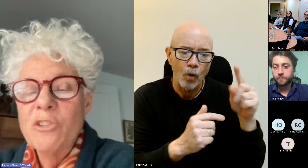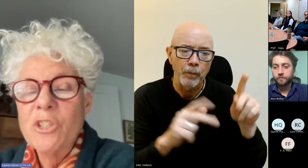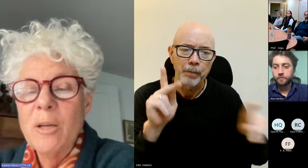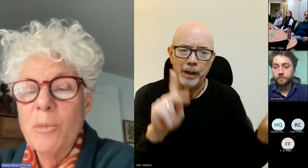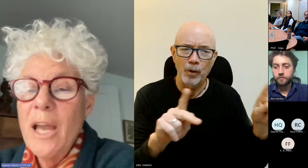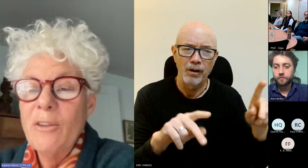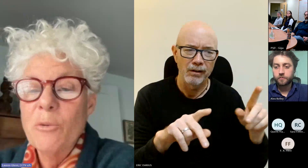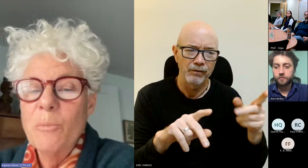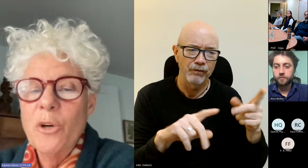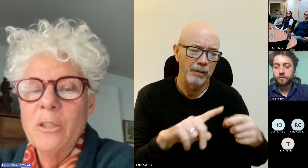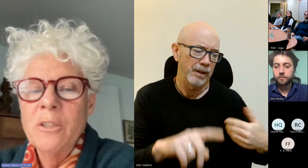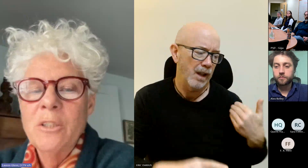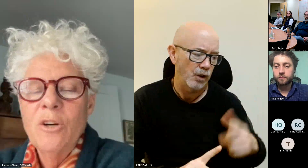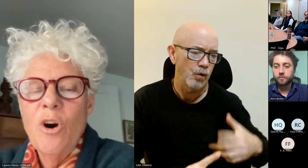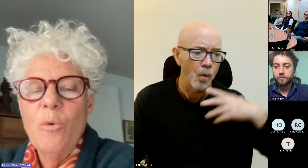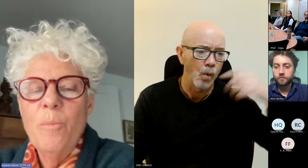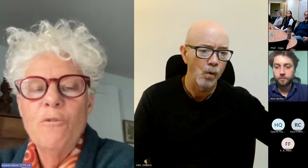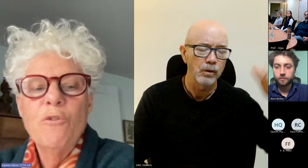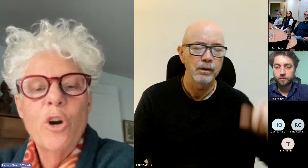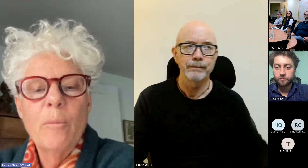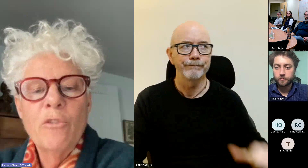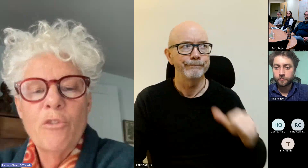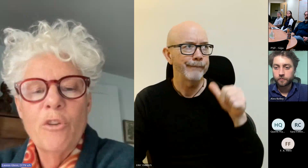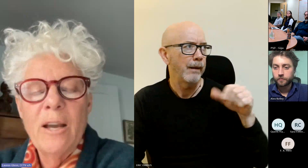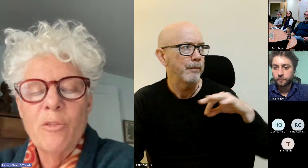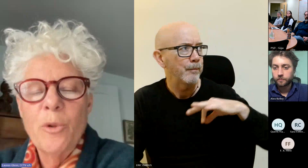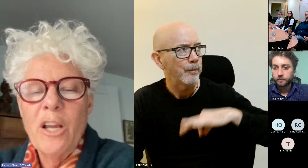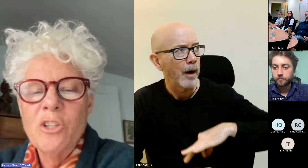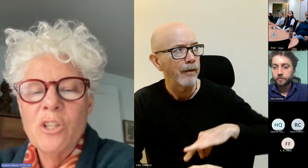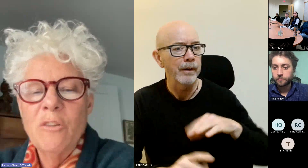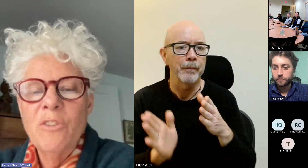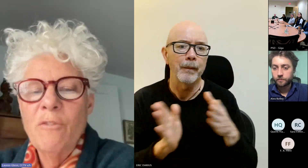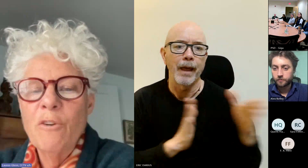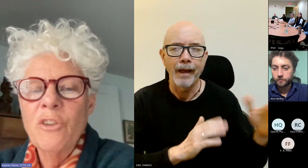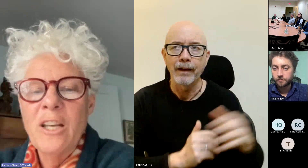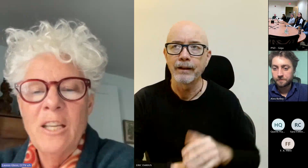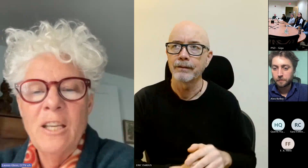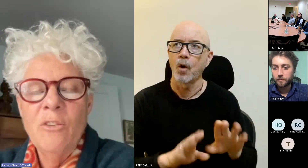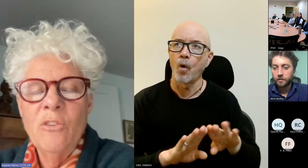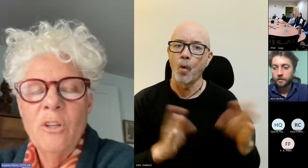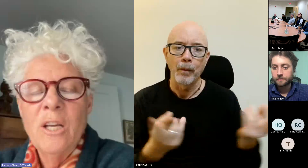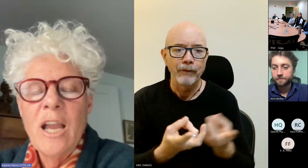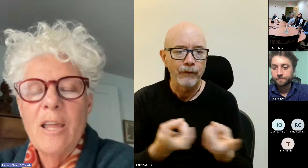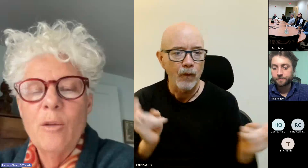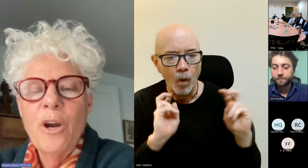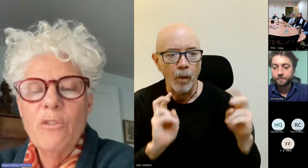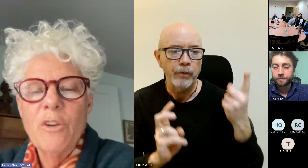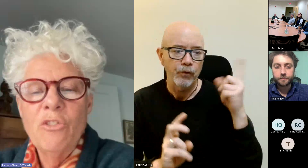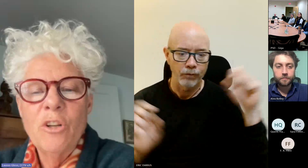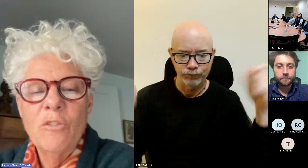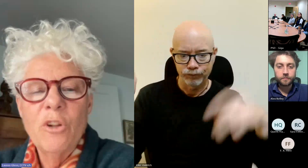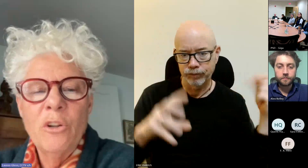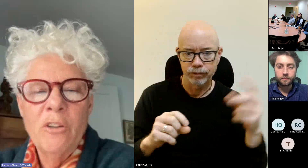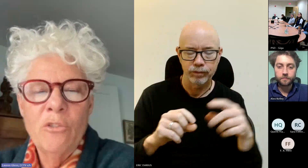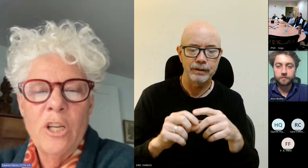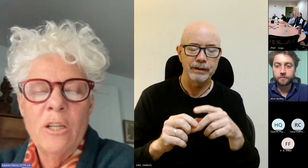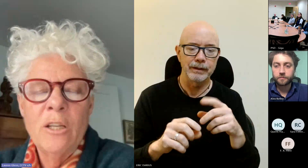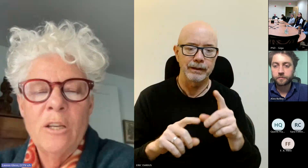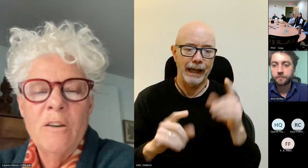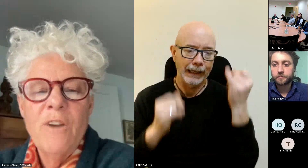media production and planning support, open forums for the exploration of diverse ideas, and the preservation of